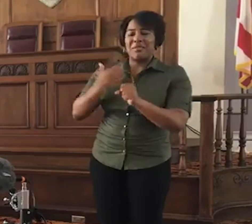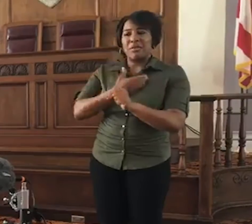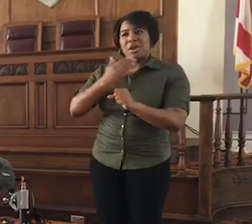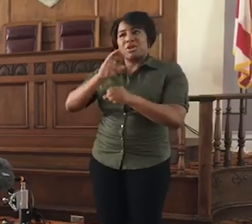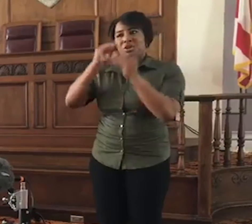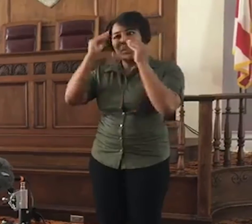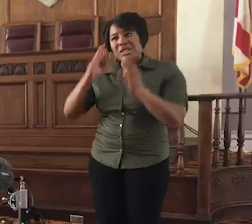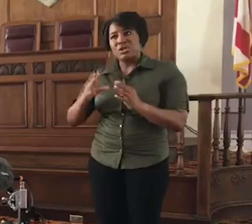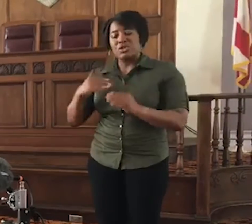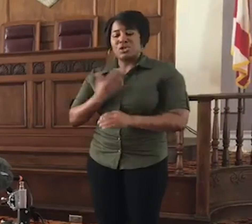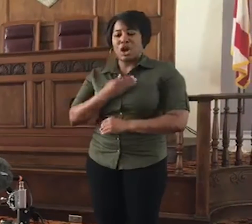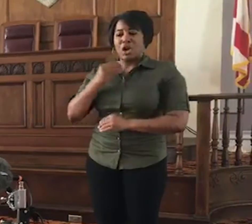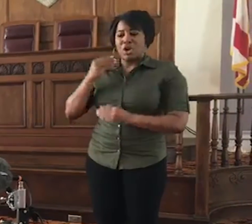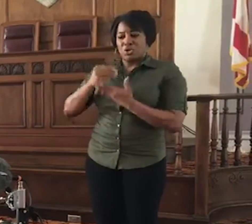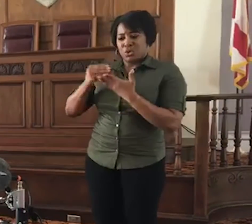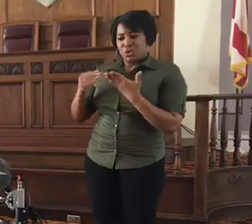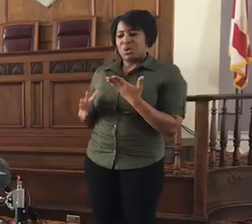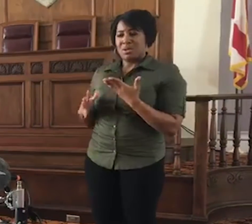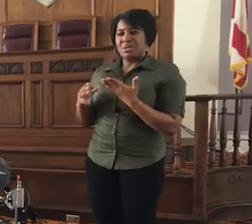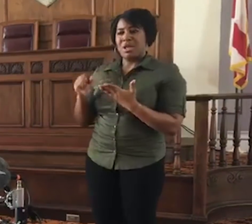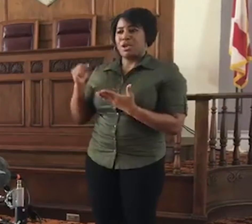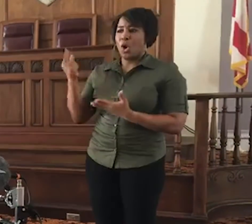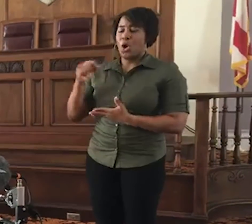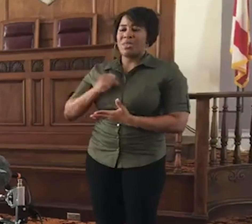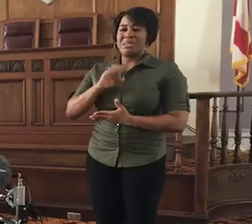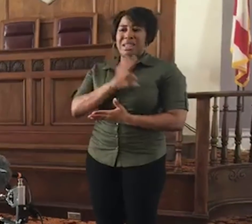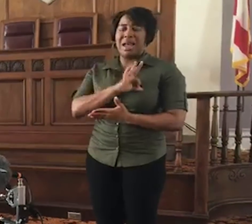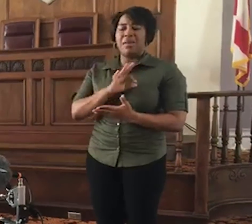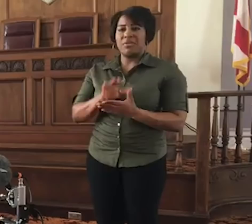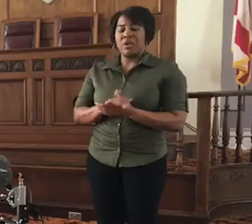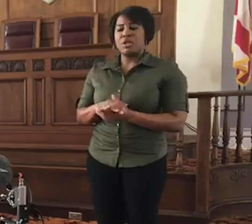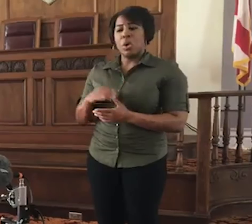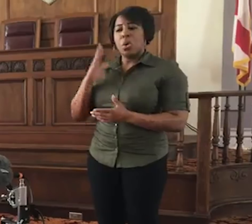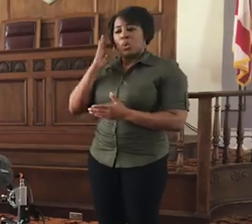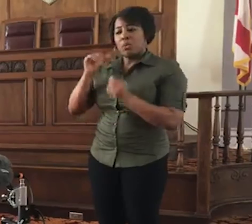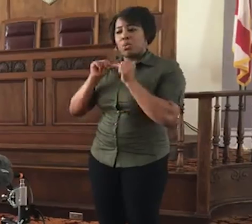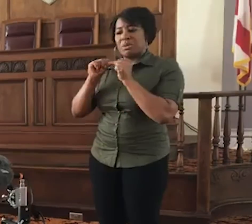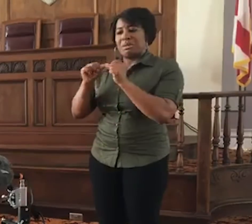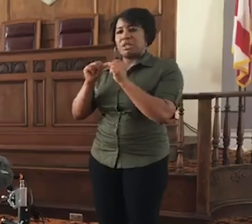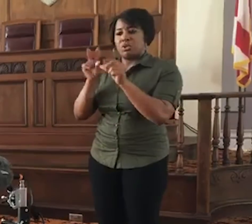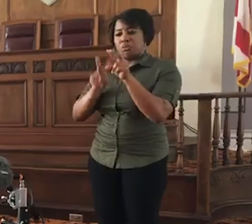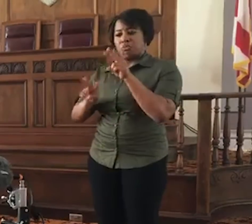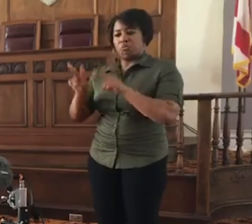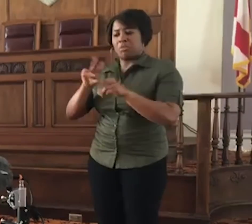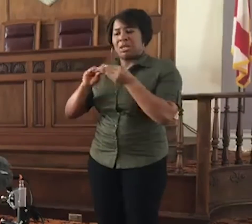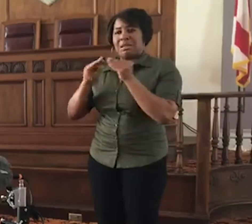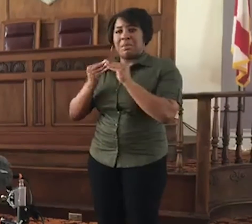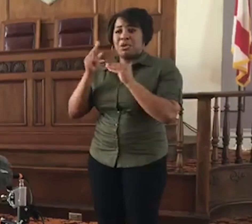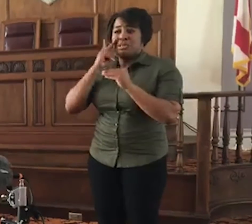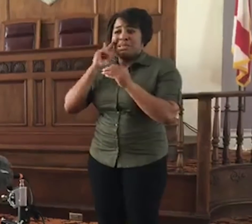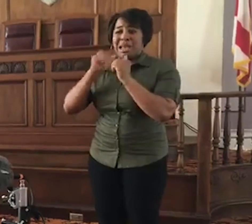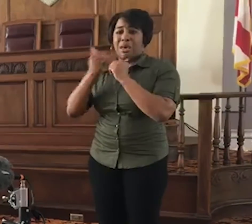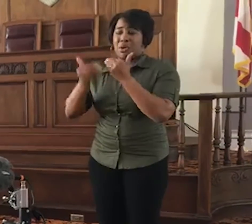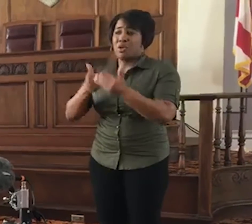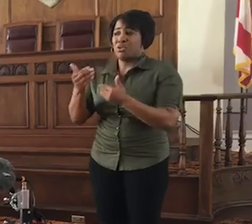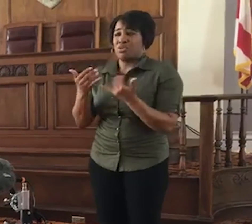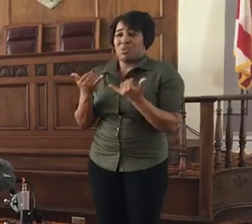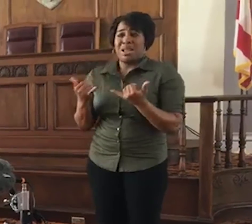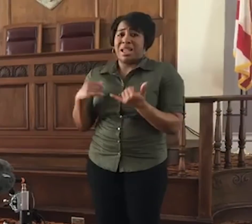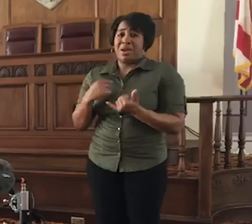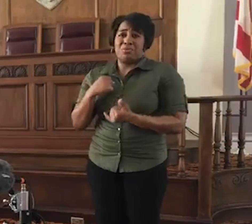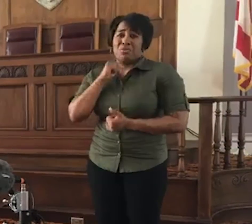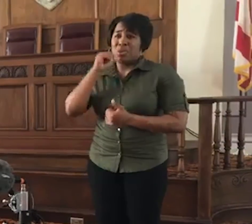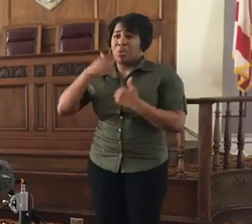that serve them. And we'll just have to keep an eye on the numbers and see how it goes. That's just one of those things we don't know right this minute. I